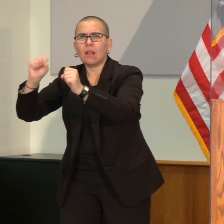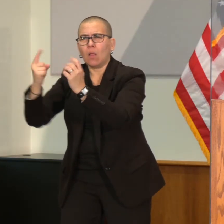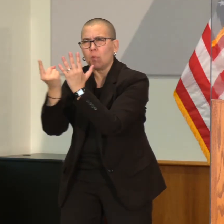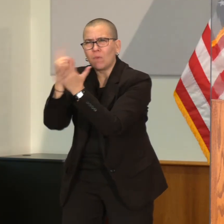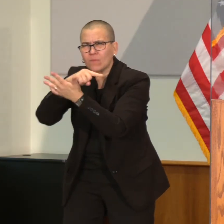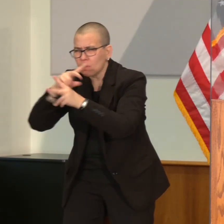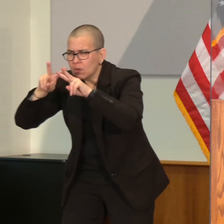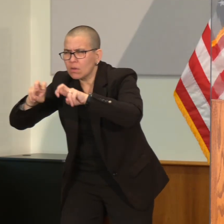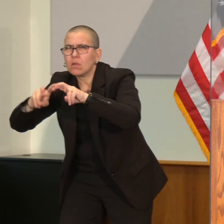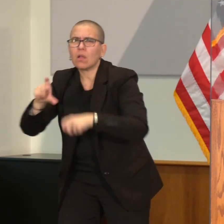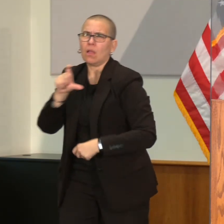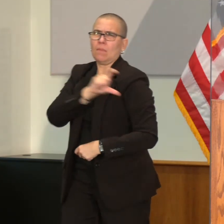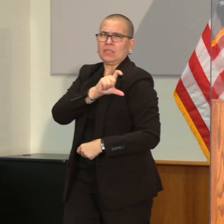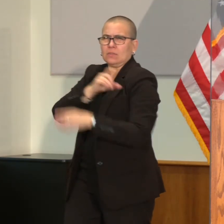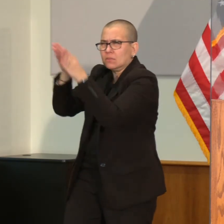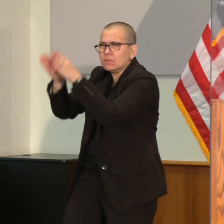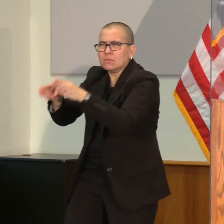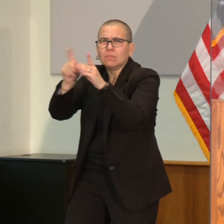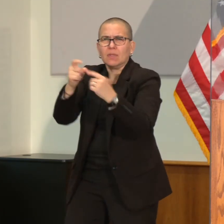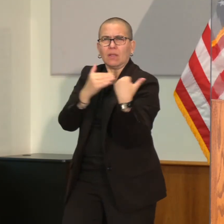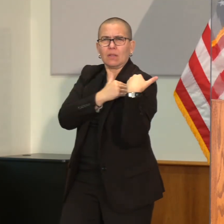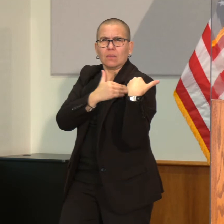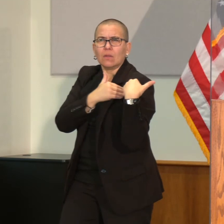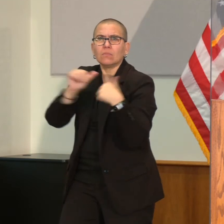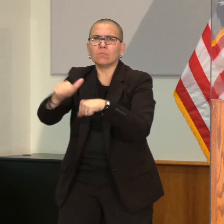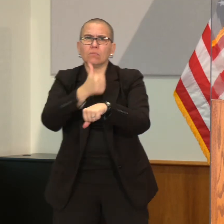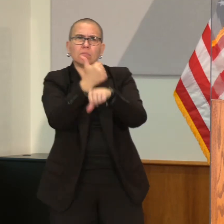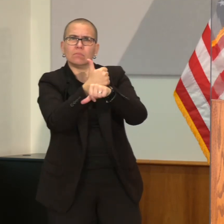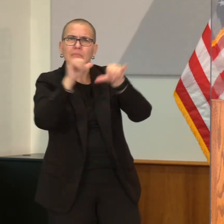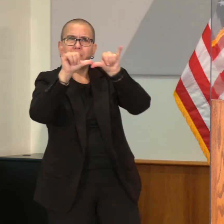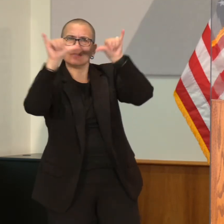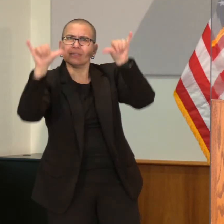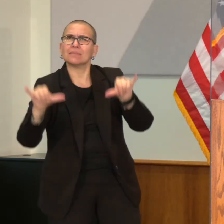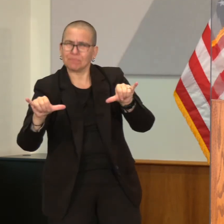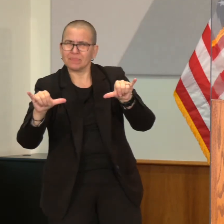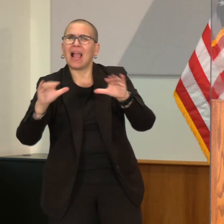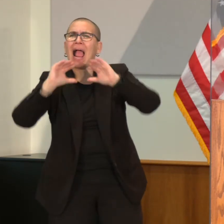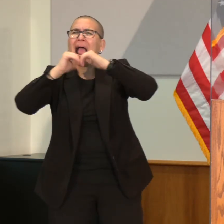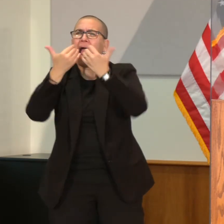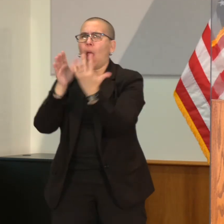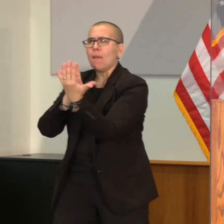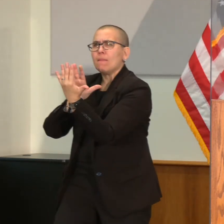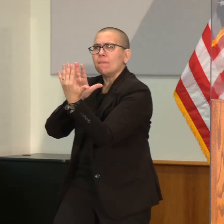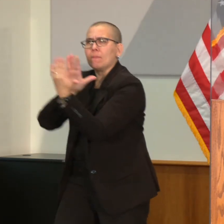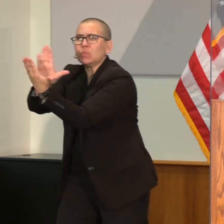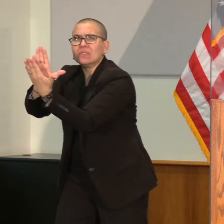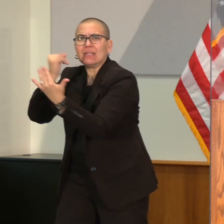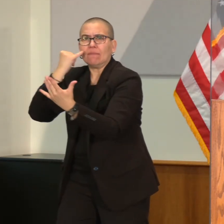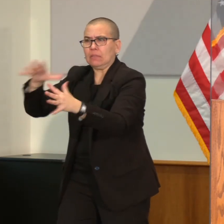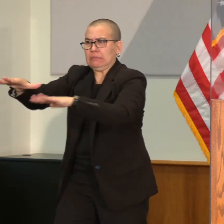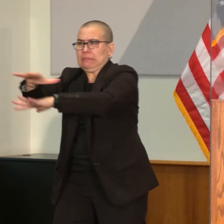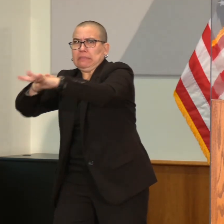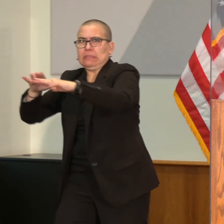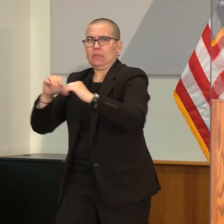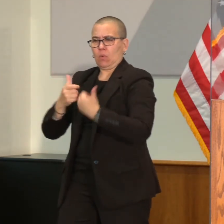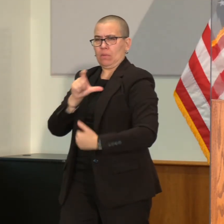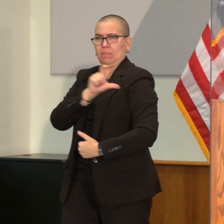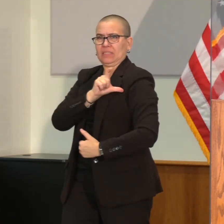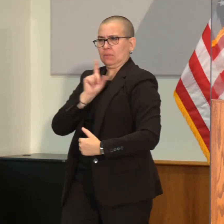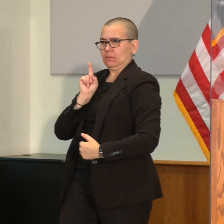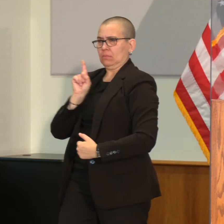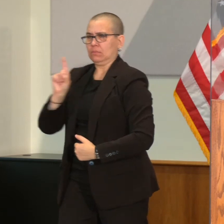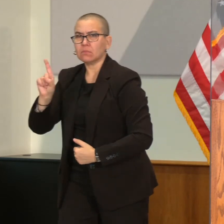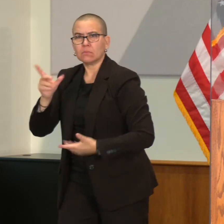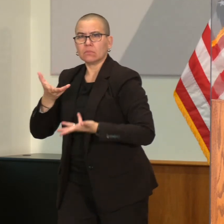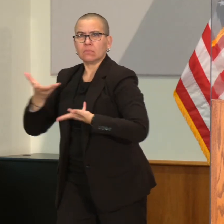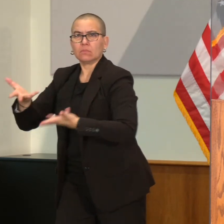system, restrict the use of no-knock warrants, strengthen body camera policies, and prohibit law